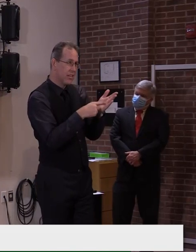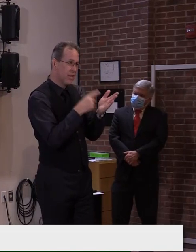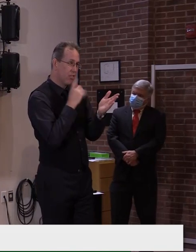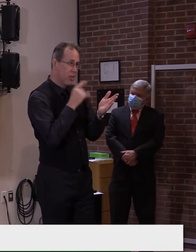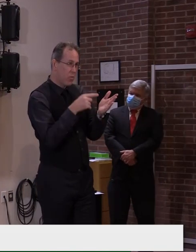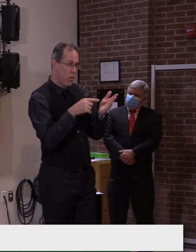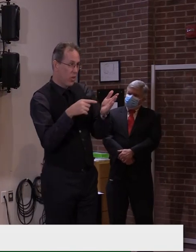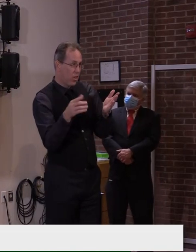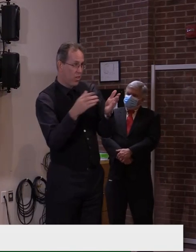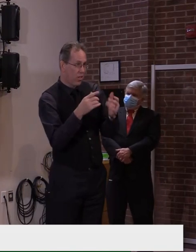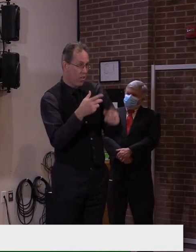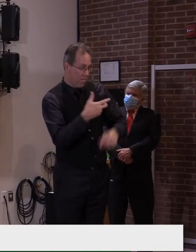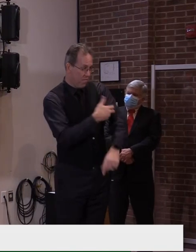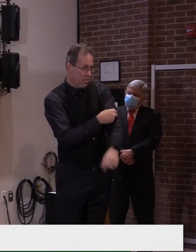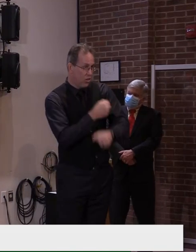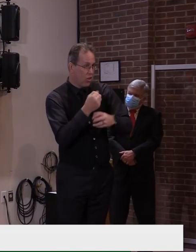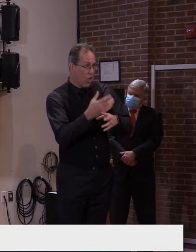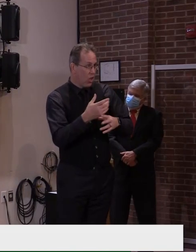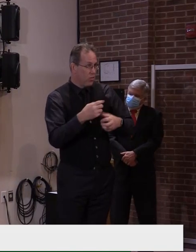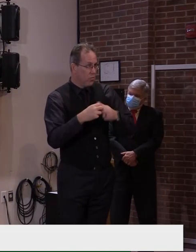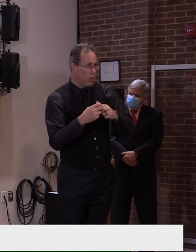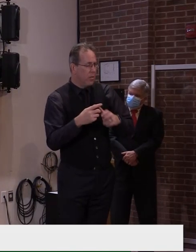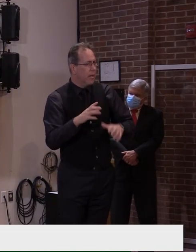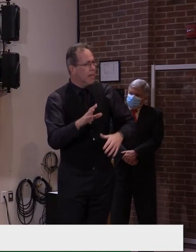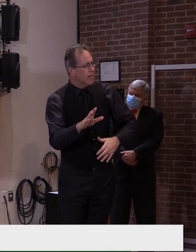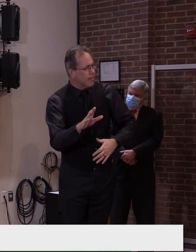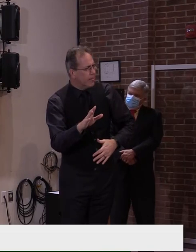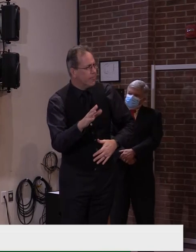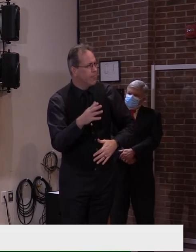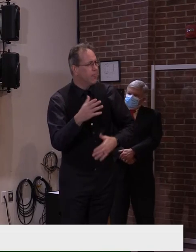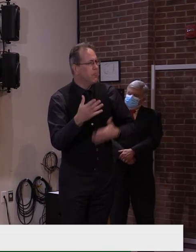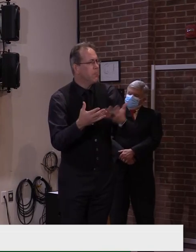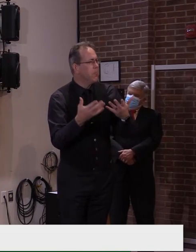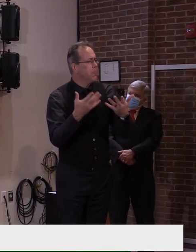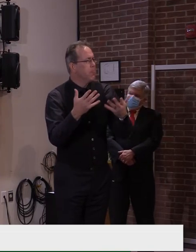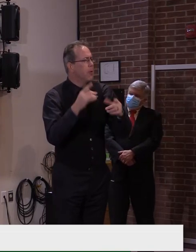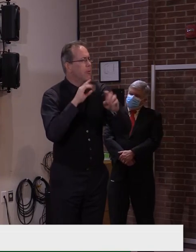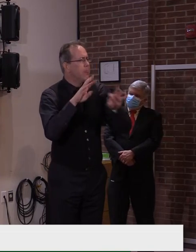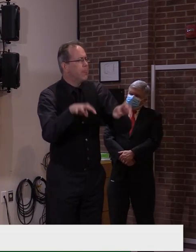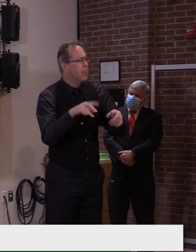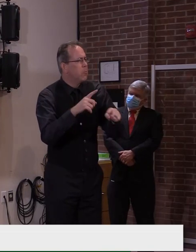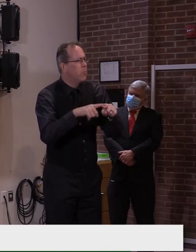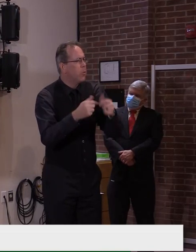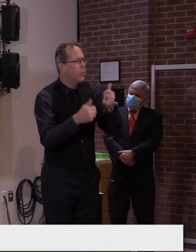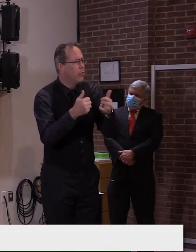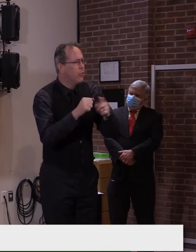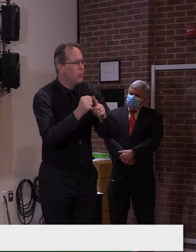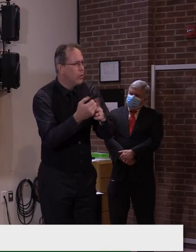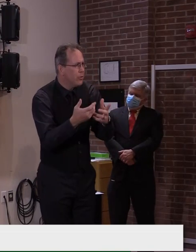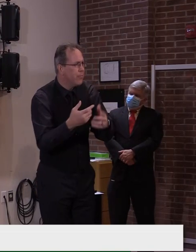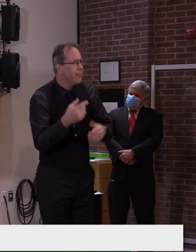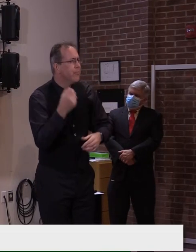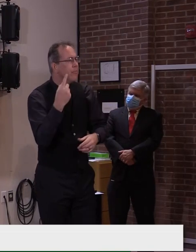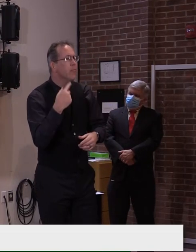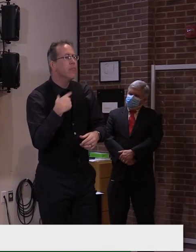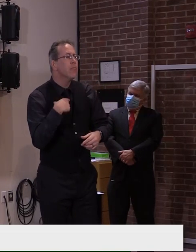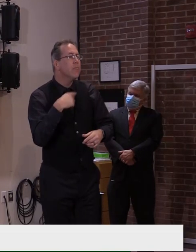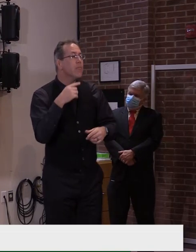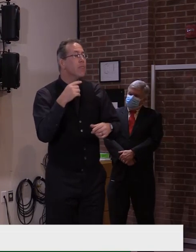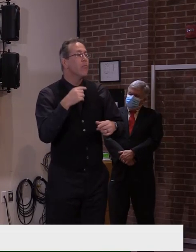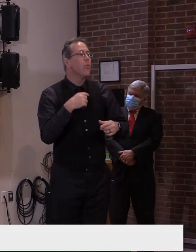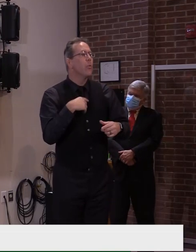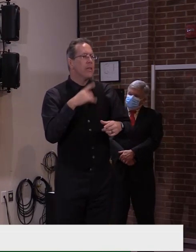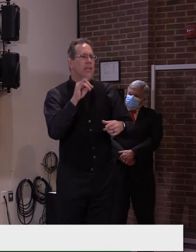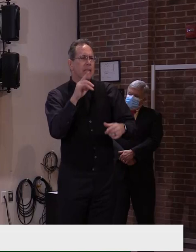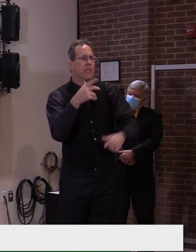want to ascertain they were. But the reality is we now deal in hundreds of millions of doses of